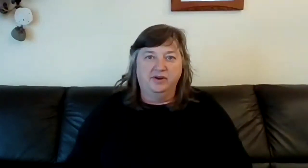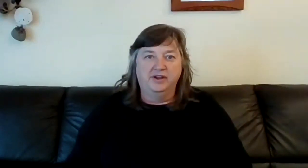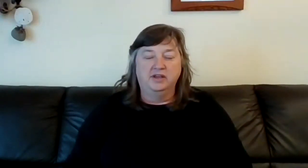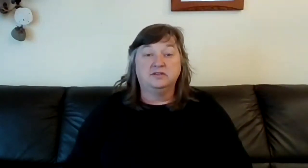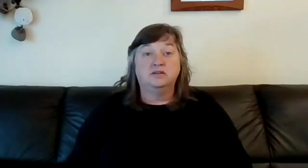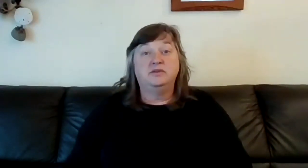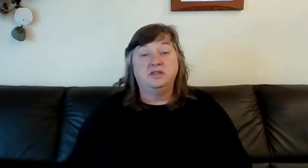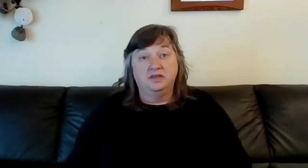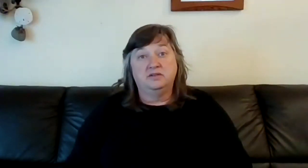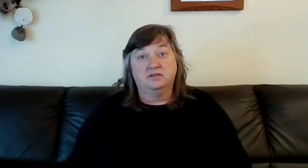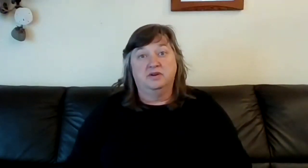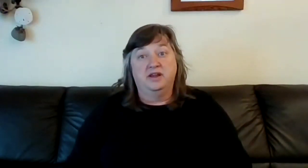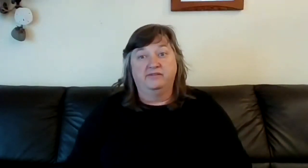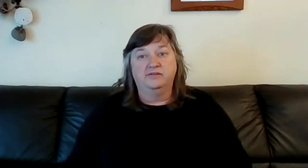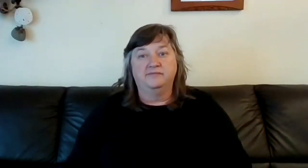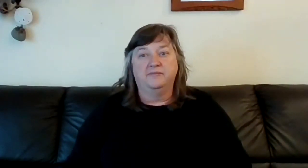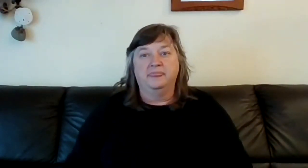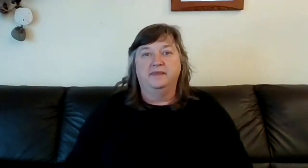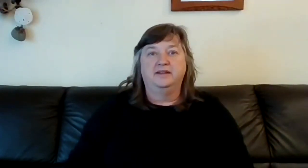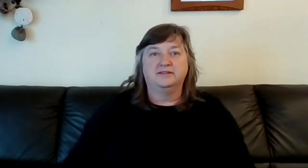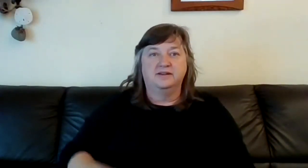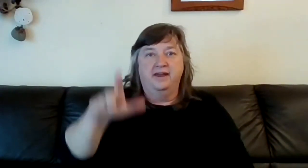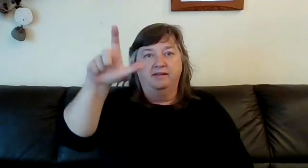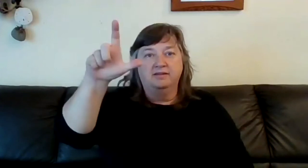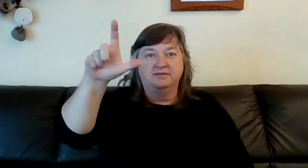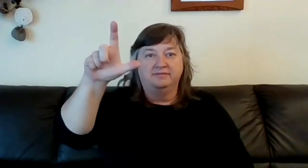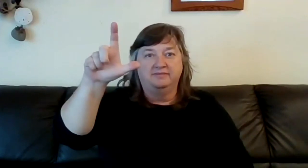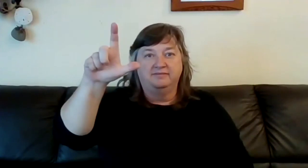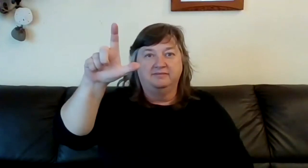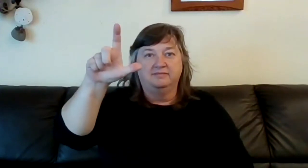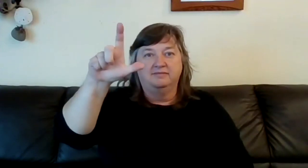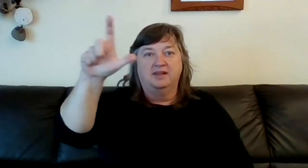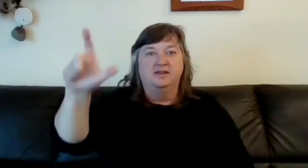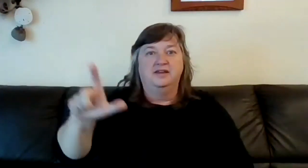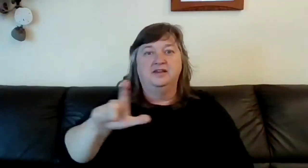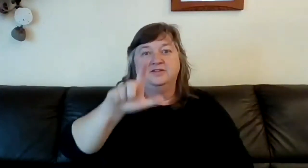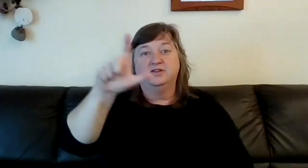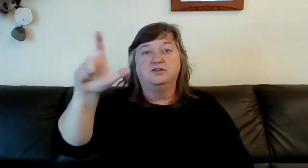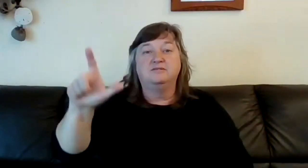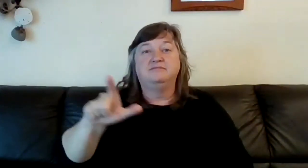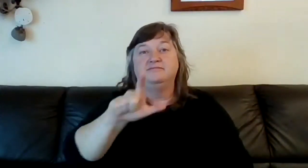Library is going to be the easiest one ever. It's an L in a circle.